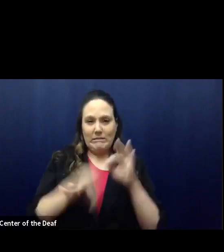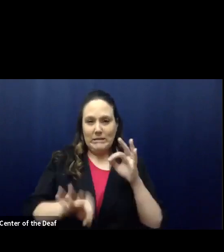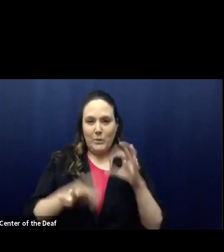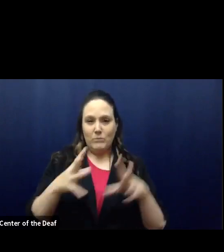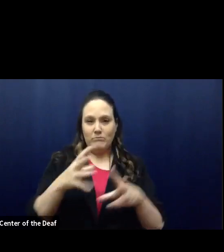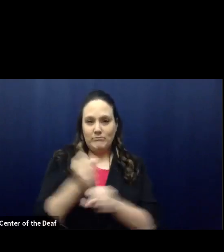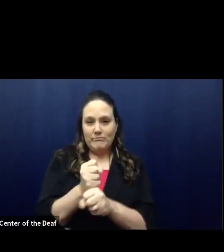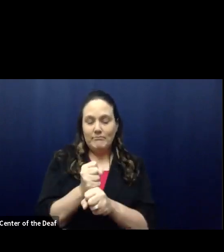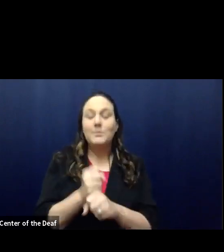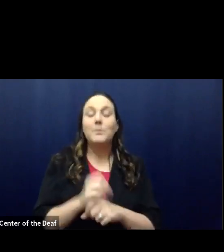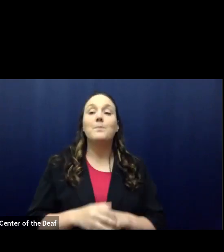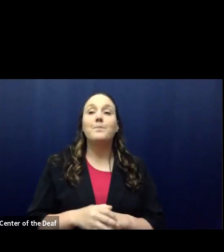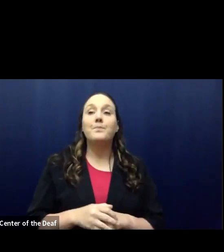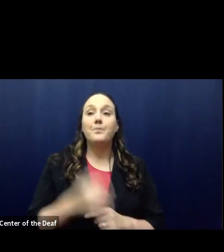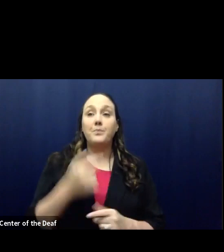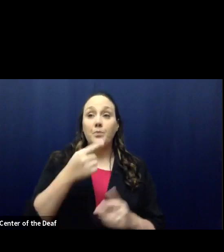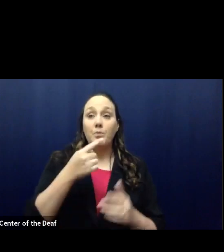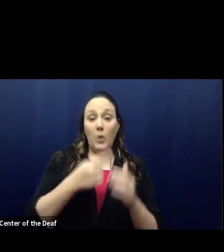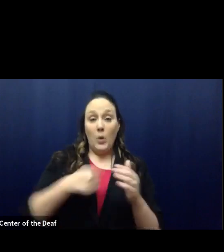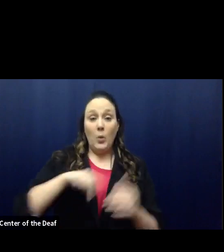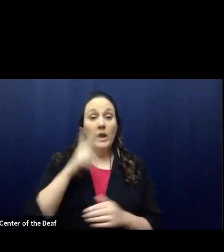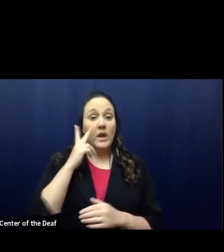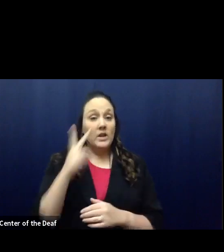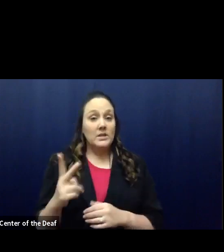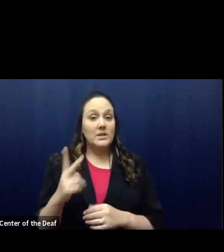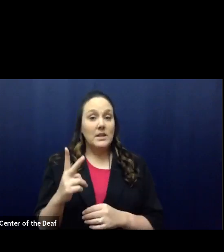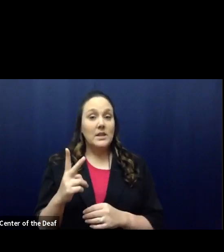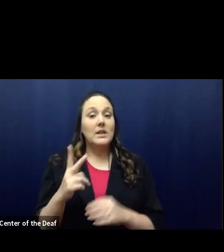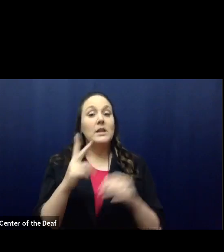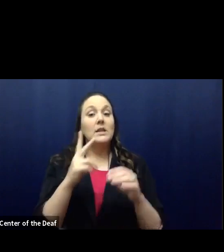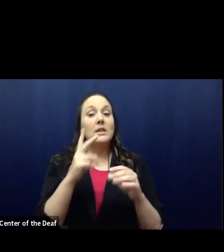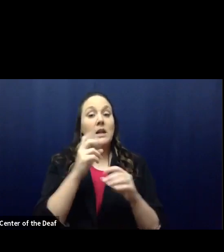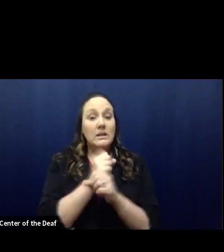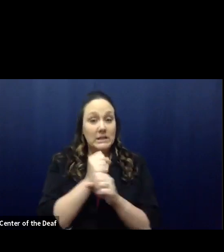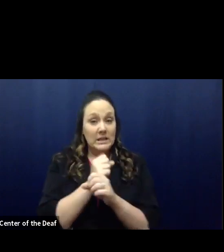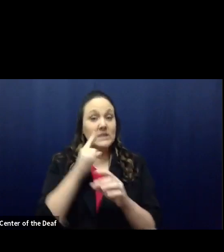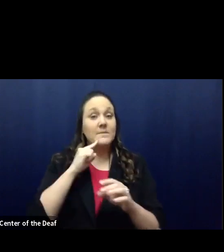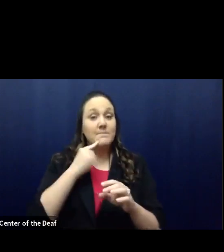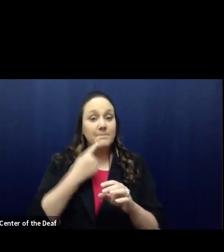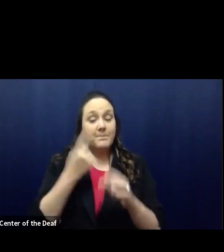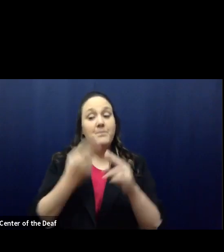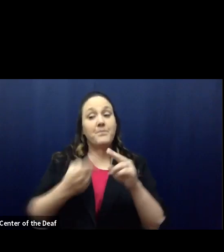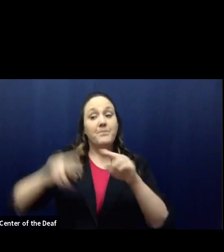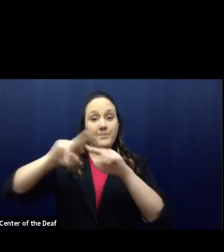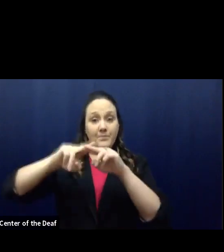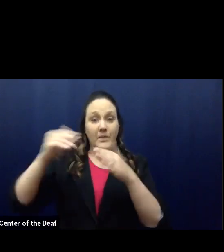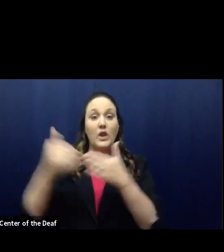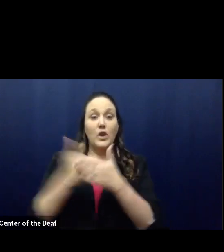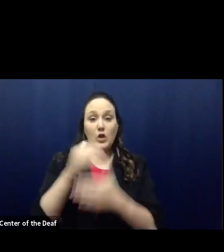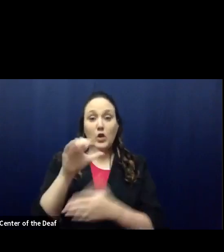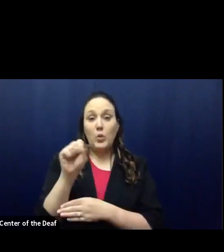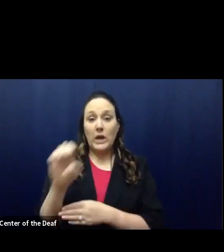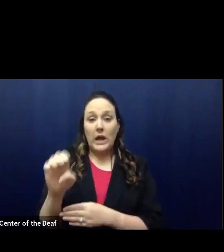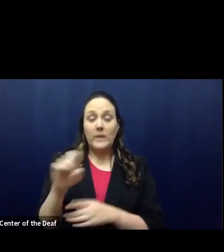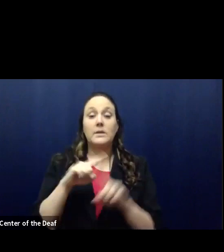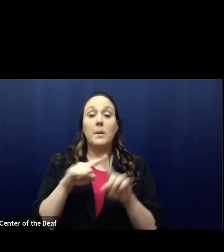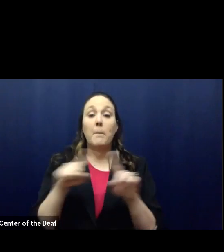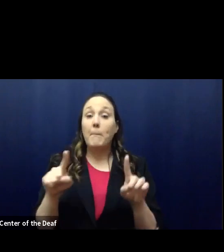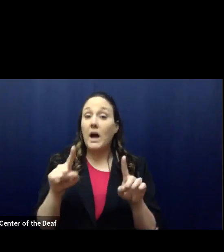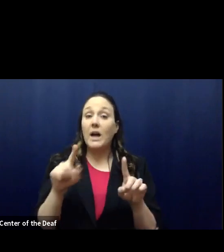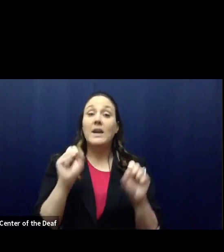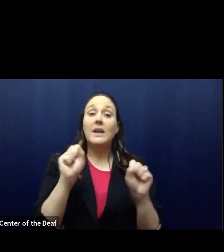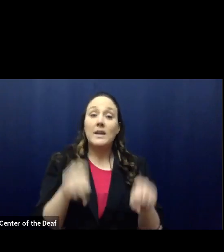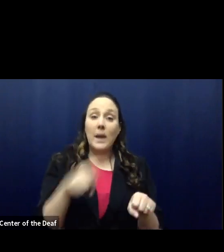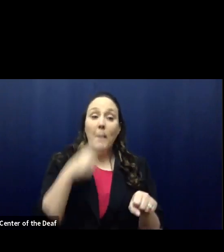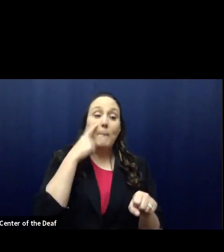possible. What we are seeing a statistically significant increase in new cases, but that can be